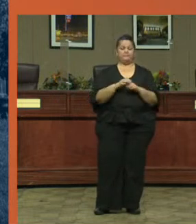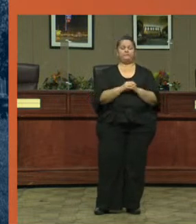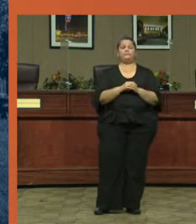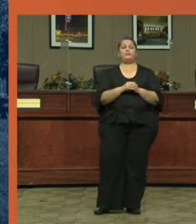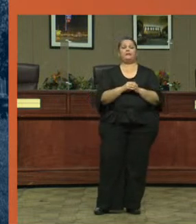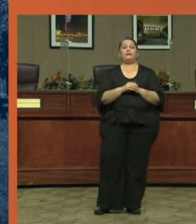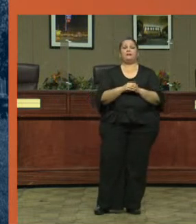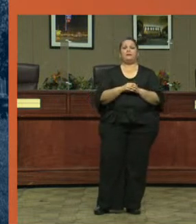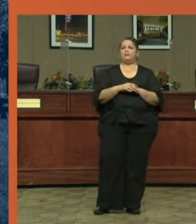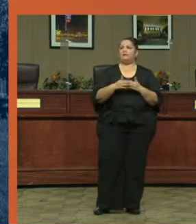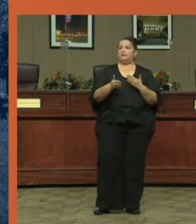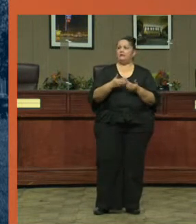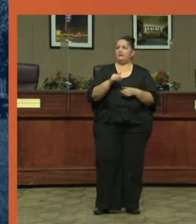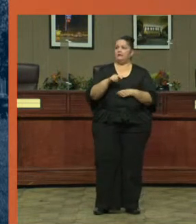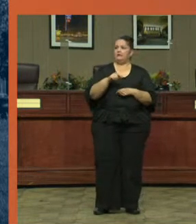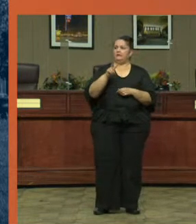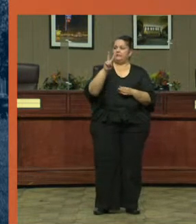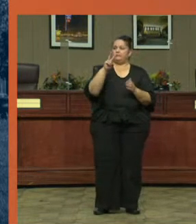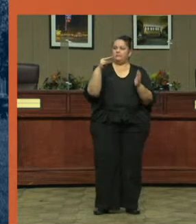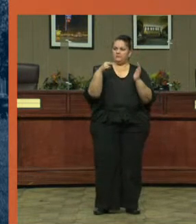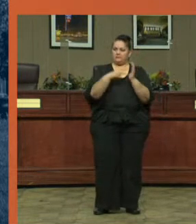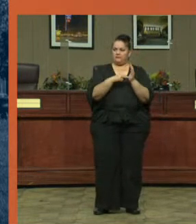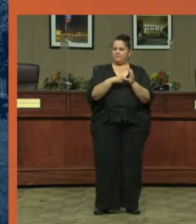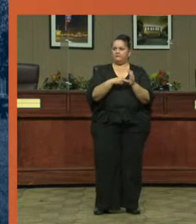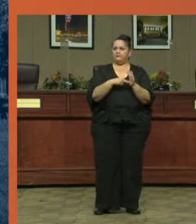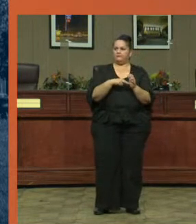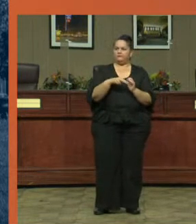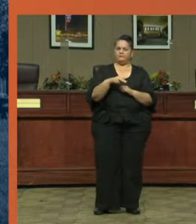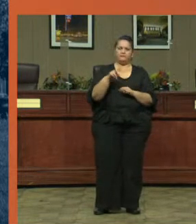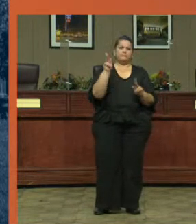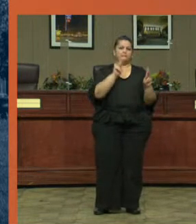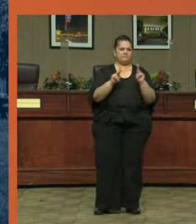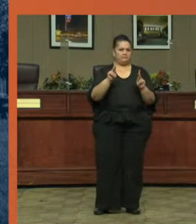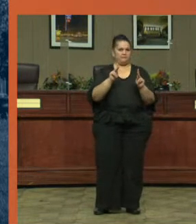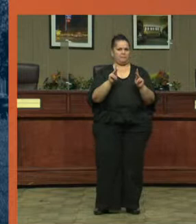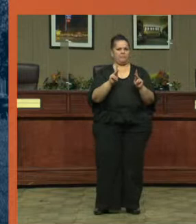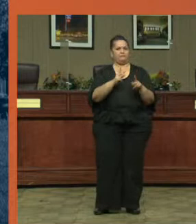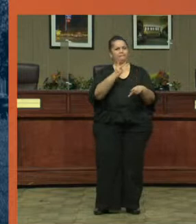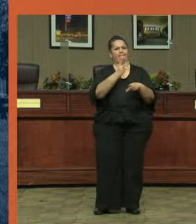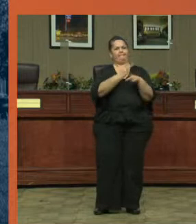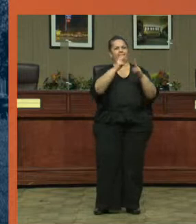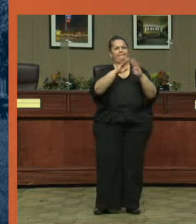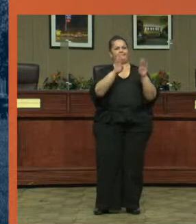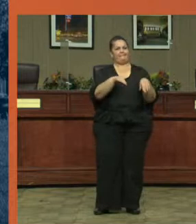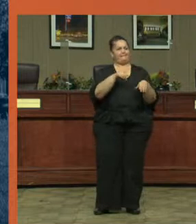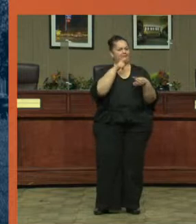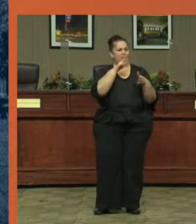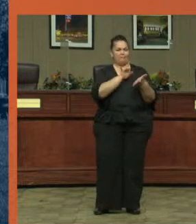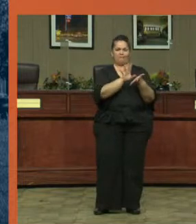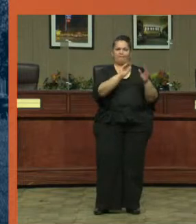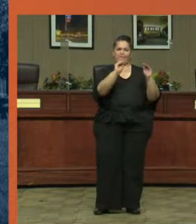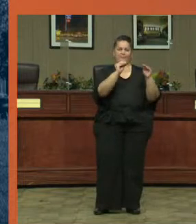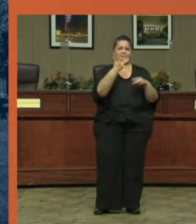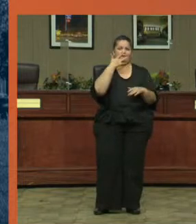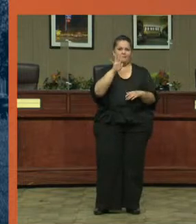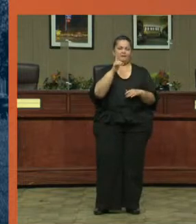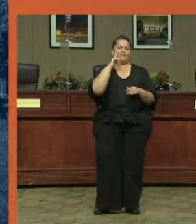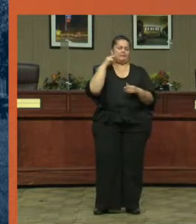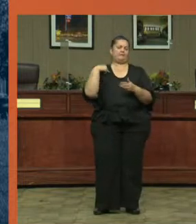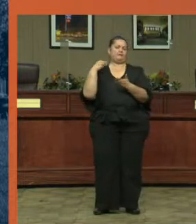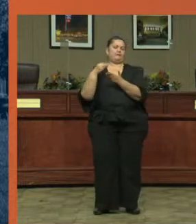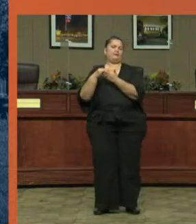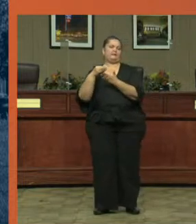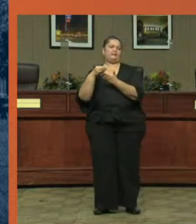Orange County families have been able to stay in their homes thanks to the CARES Act monies. $6.1